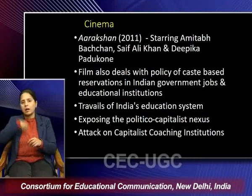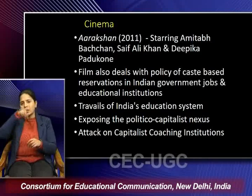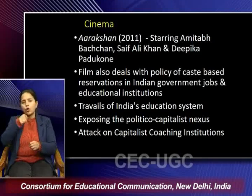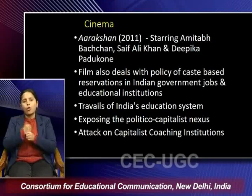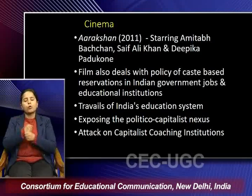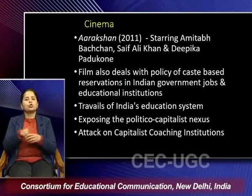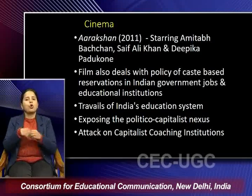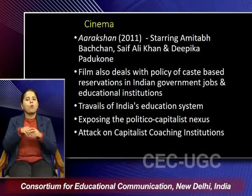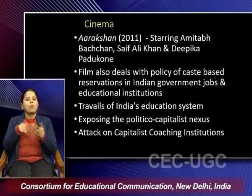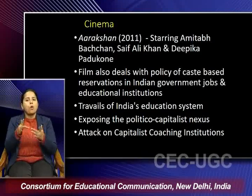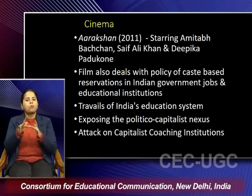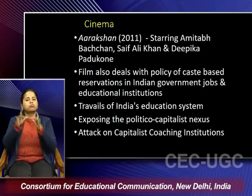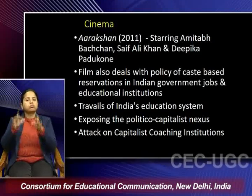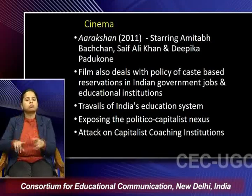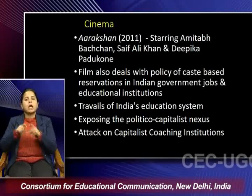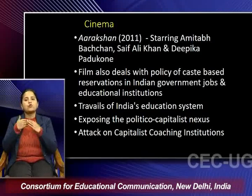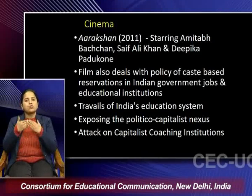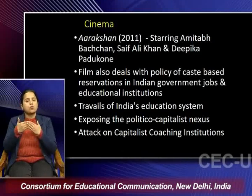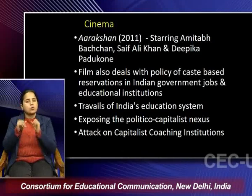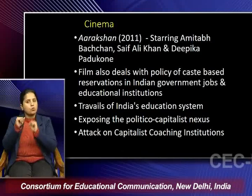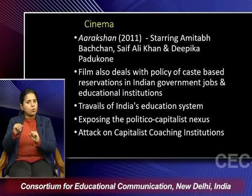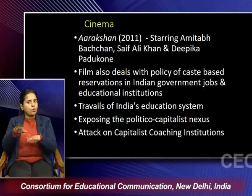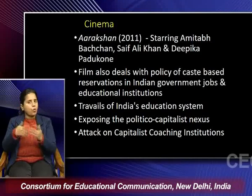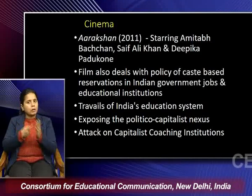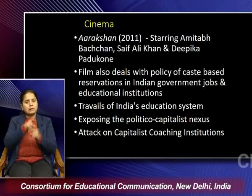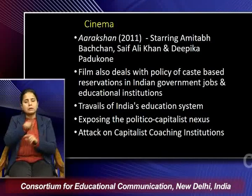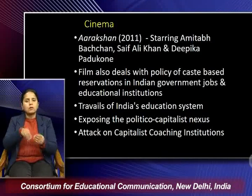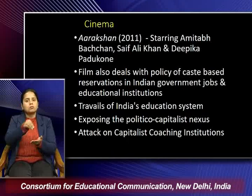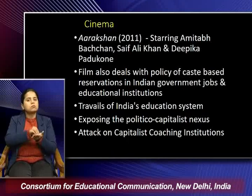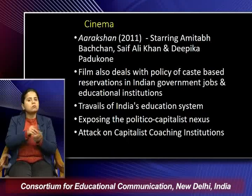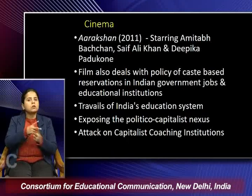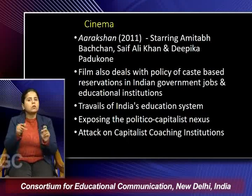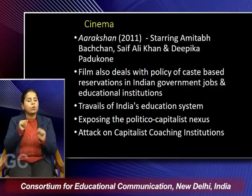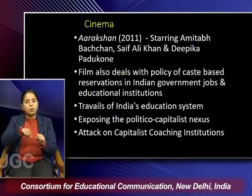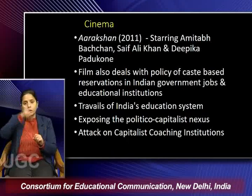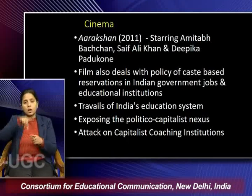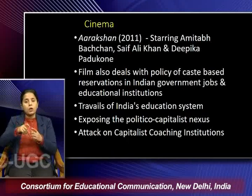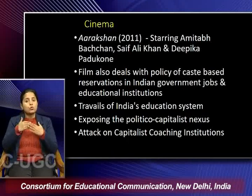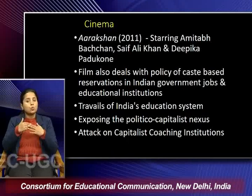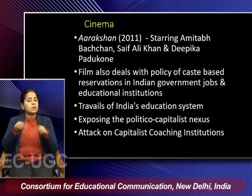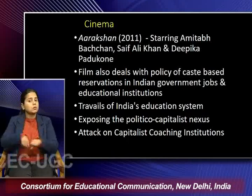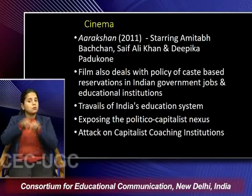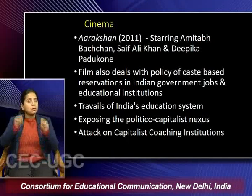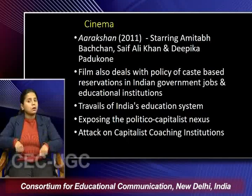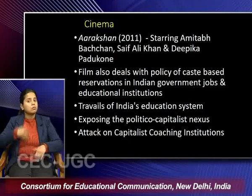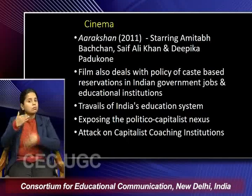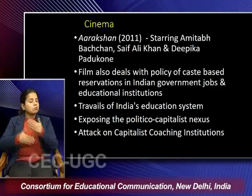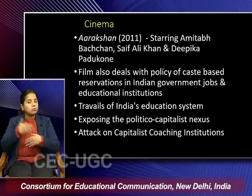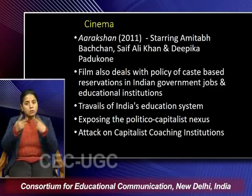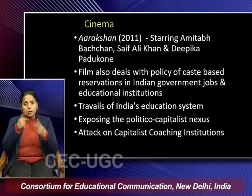educational institutions. And it also exposes the travails of India's education system, in which